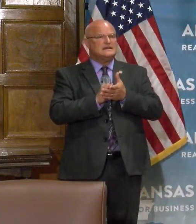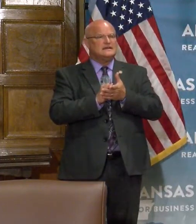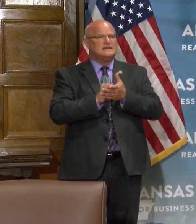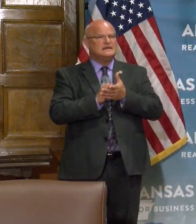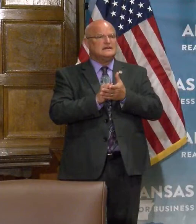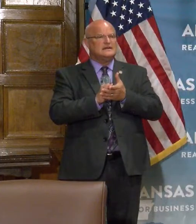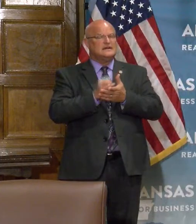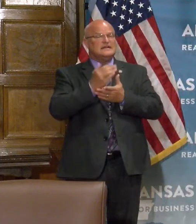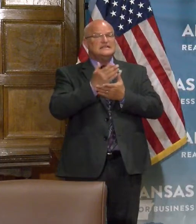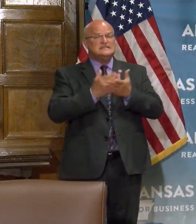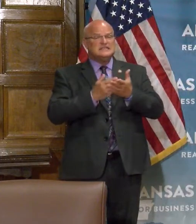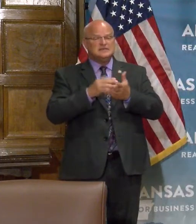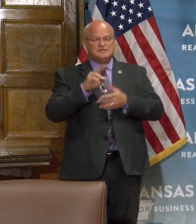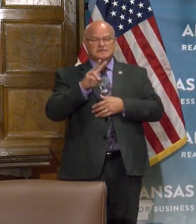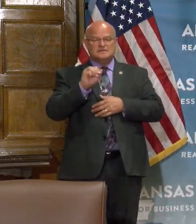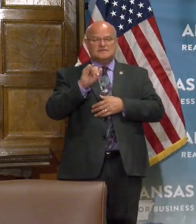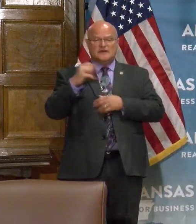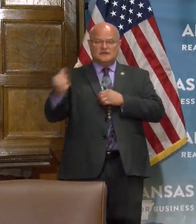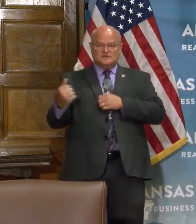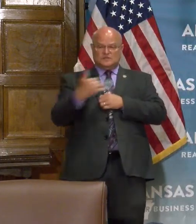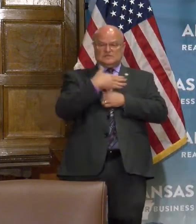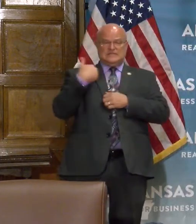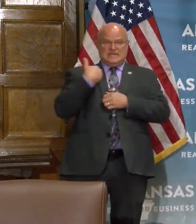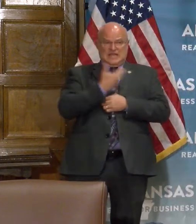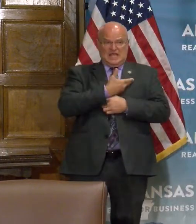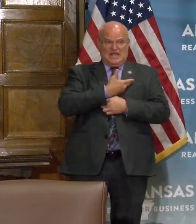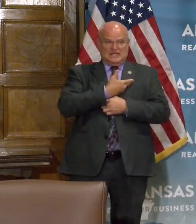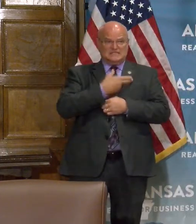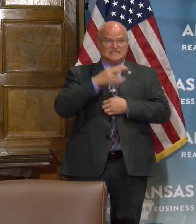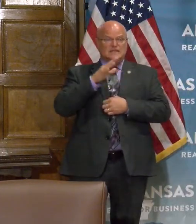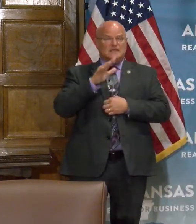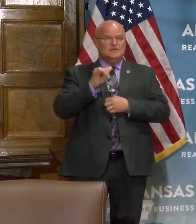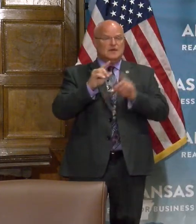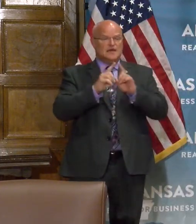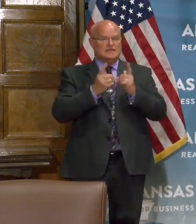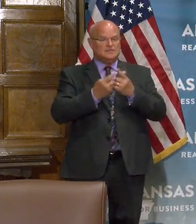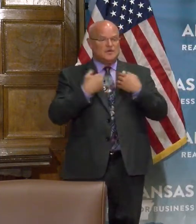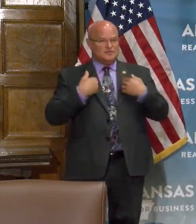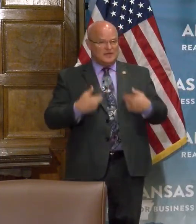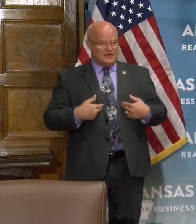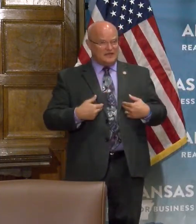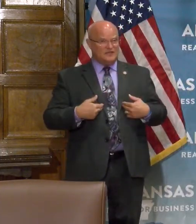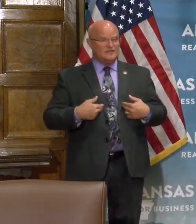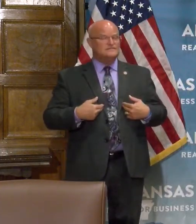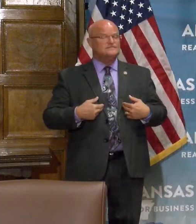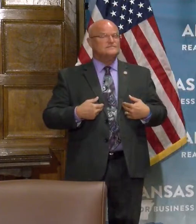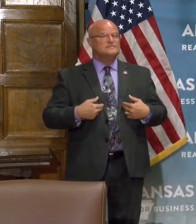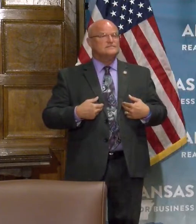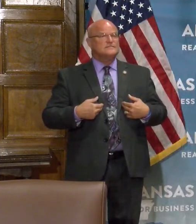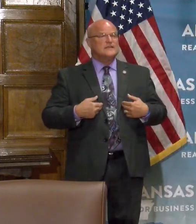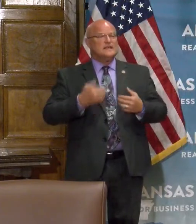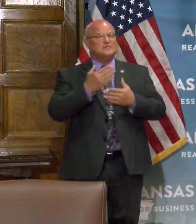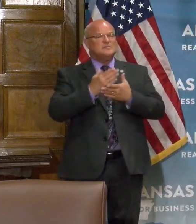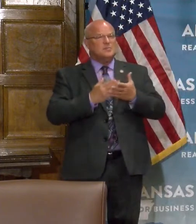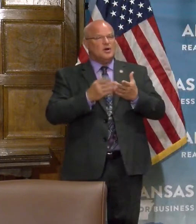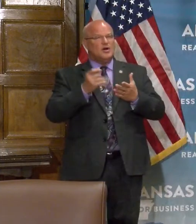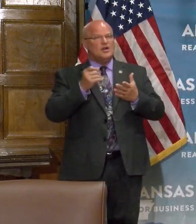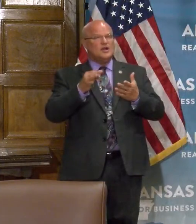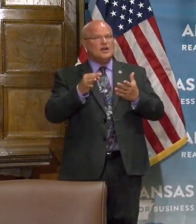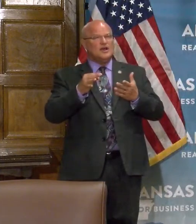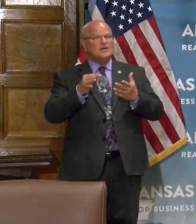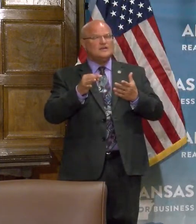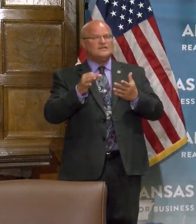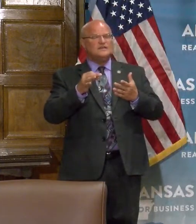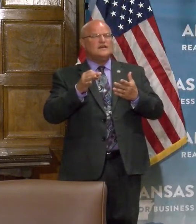that some of the vials that were sent to us by the Department of Health and Human Services as part of the